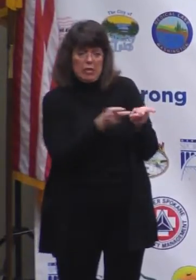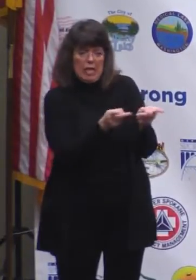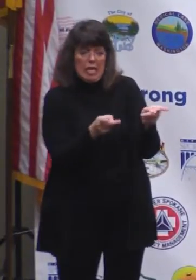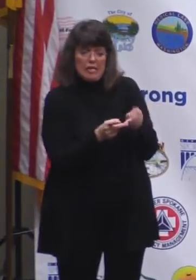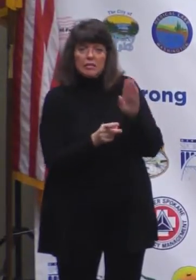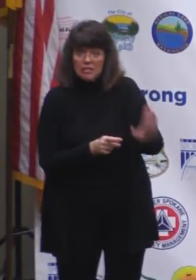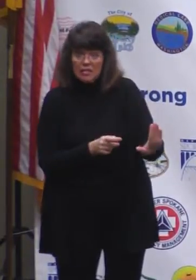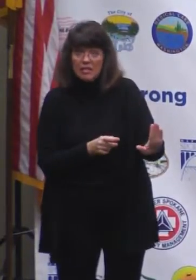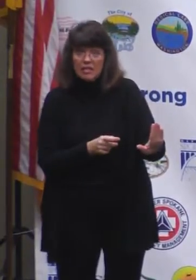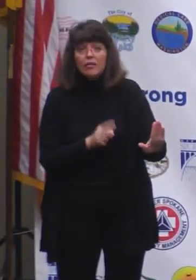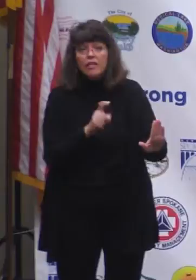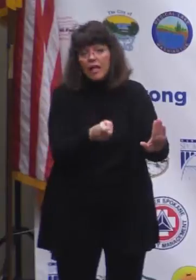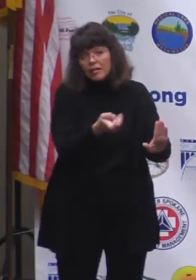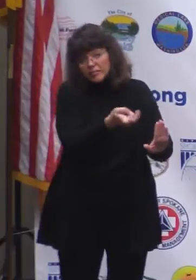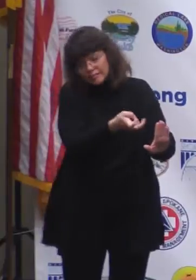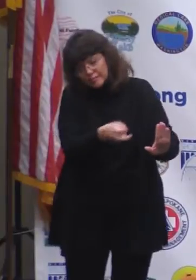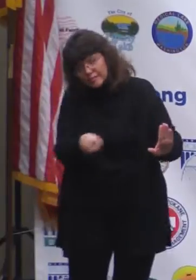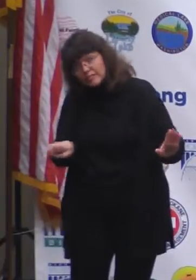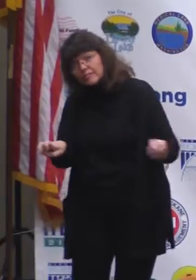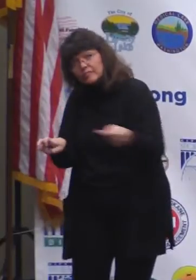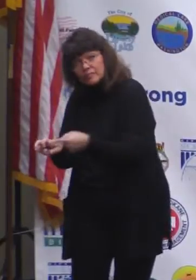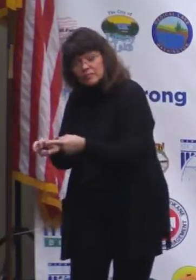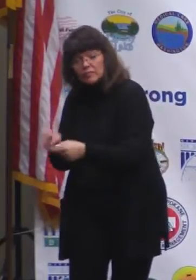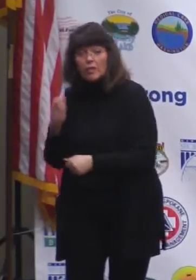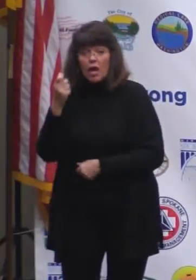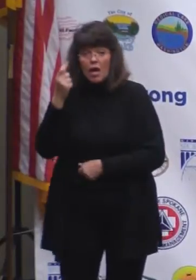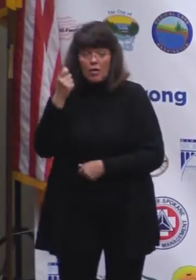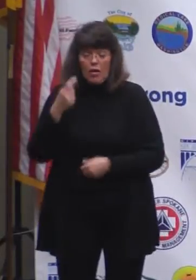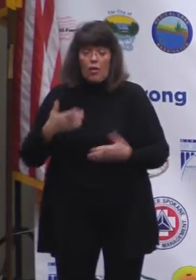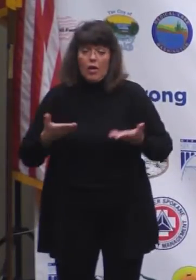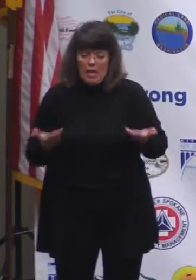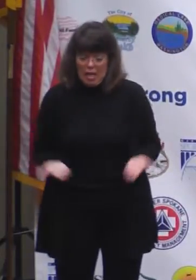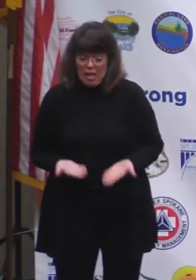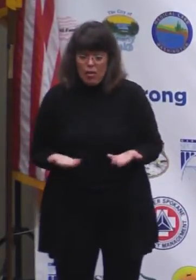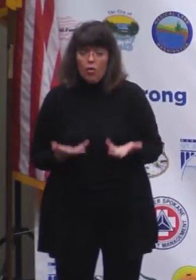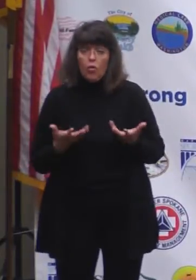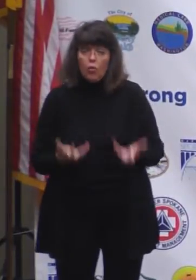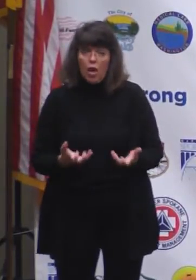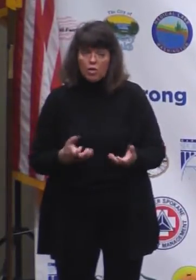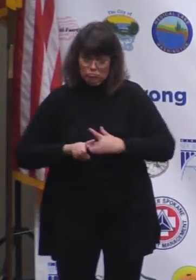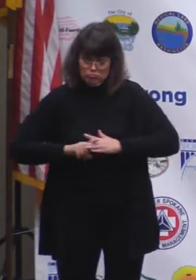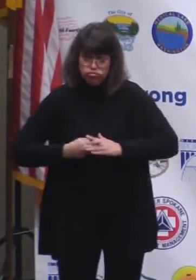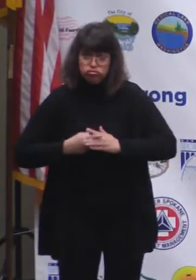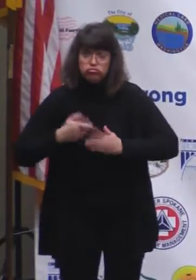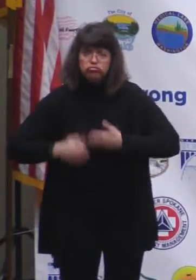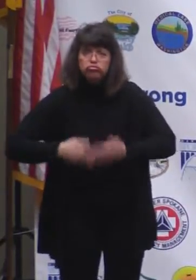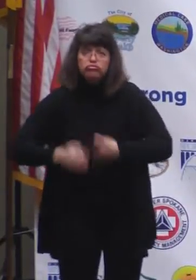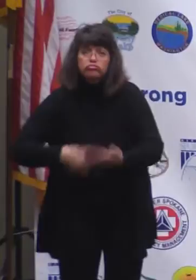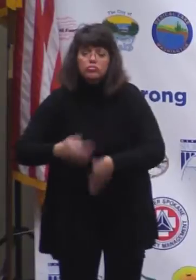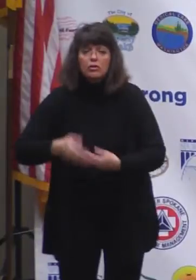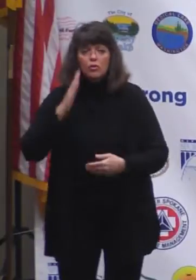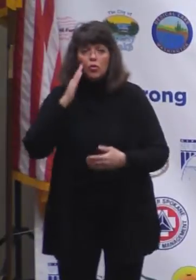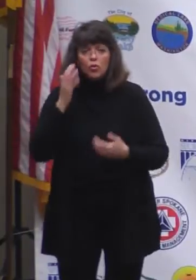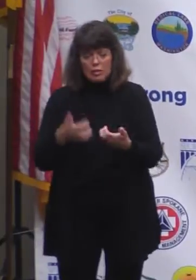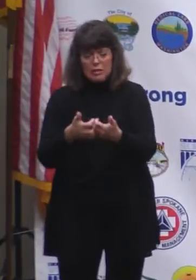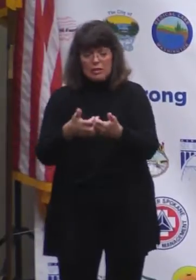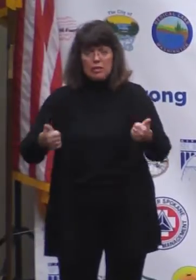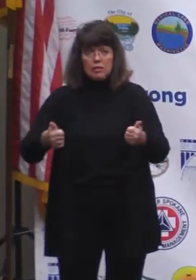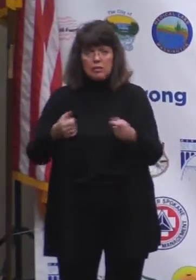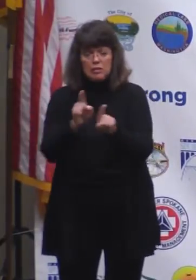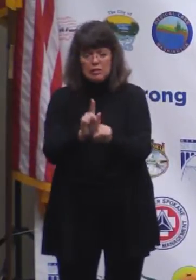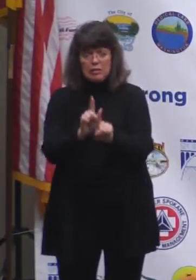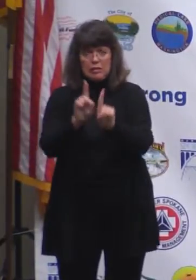them as we implement social distancing measures. The fairgrounds, which is still being worked on, is a